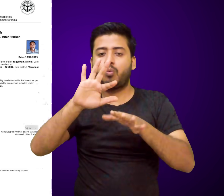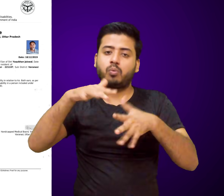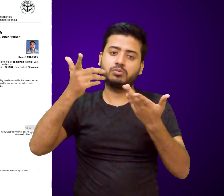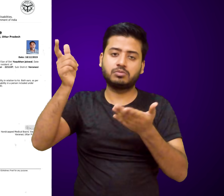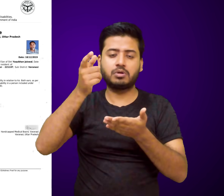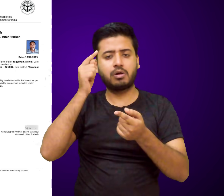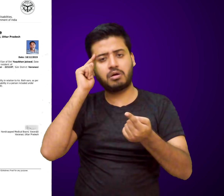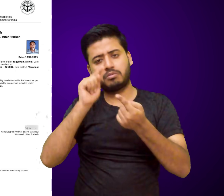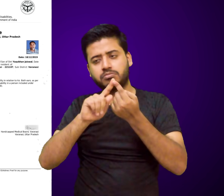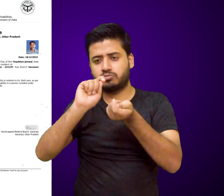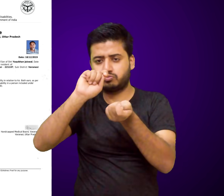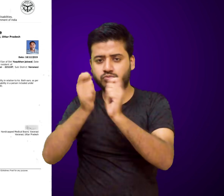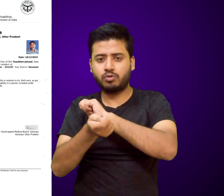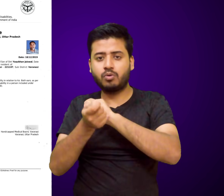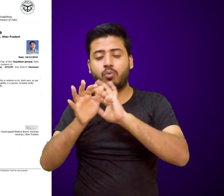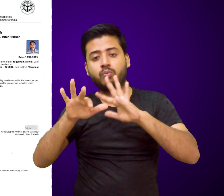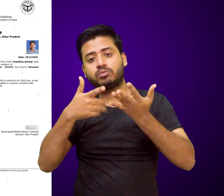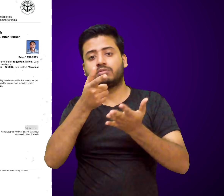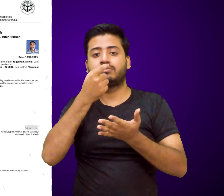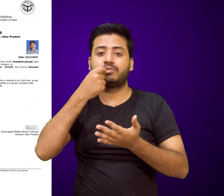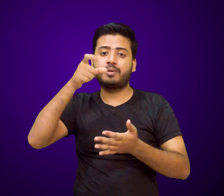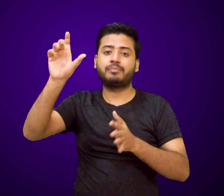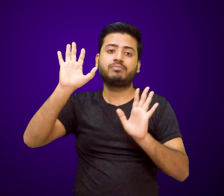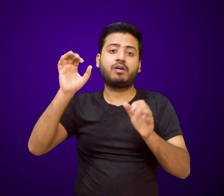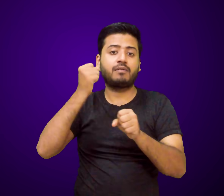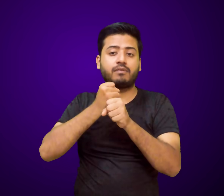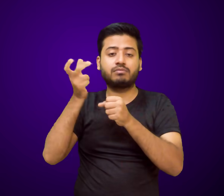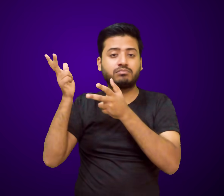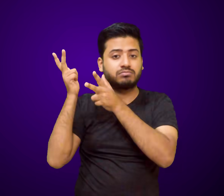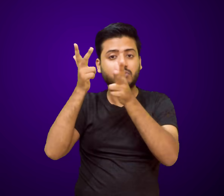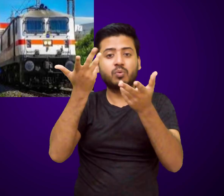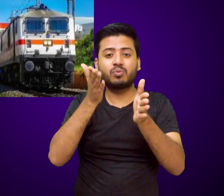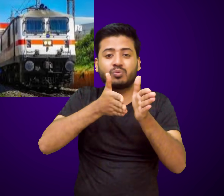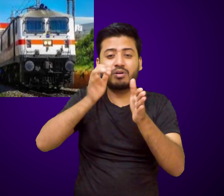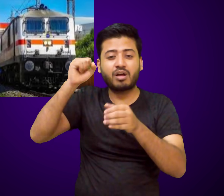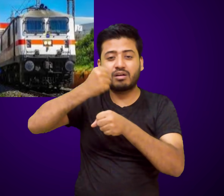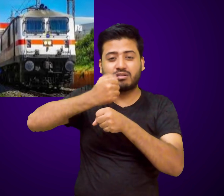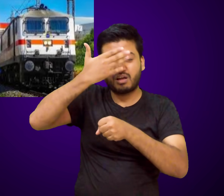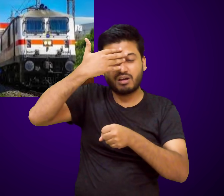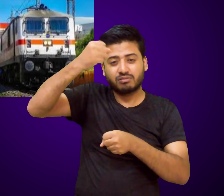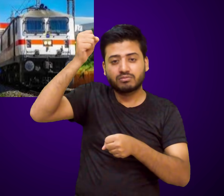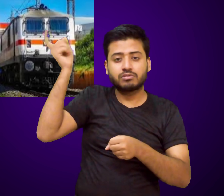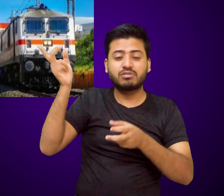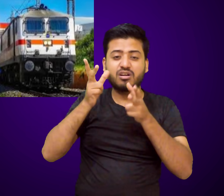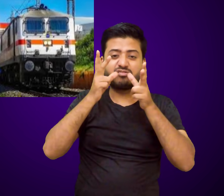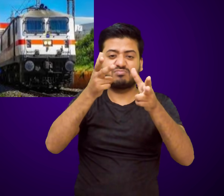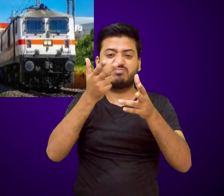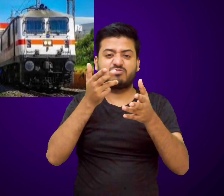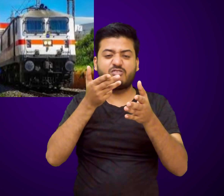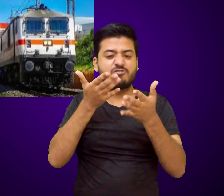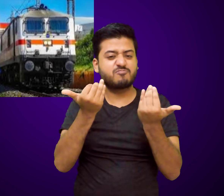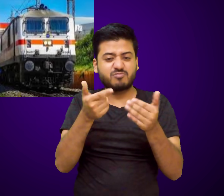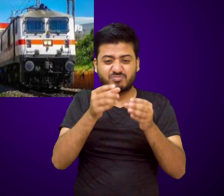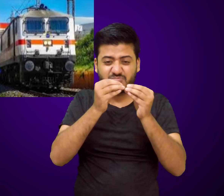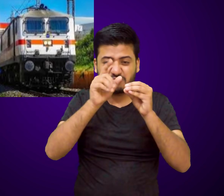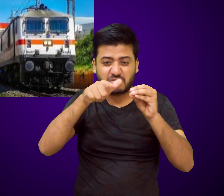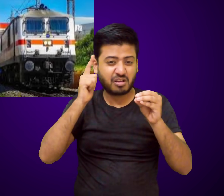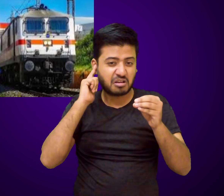railway reservation counter to book a concessional ticket. An escort is also eligible for a concession in most cases.